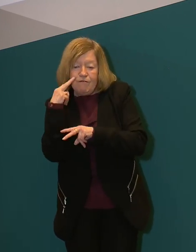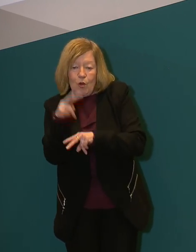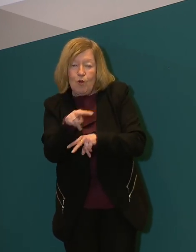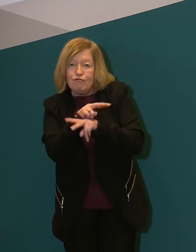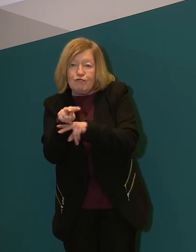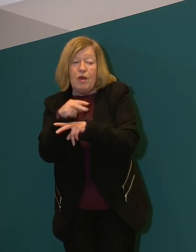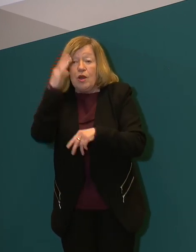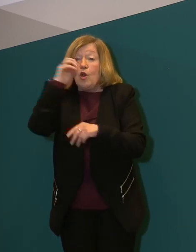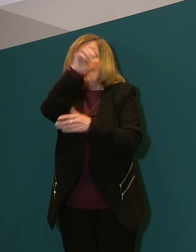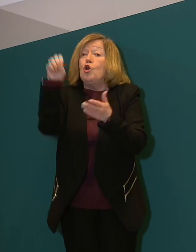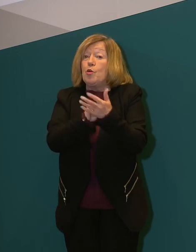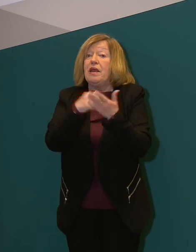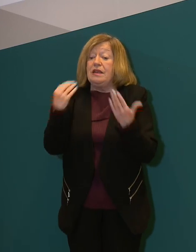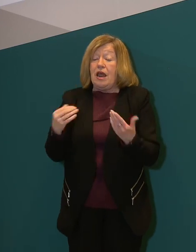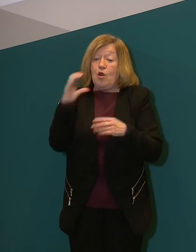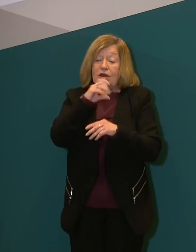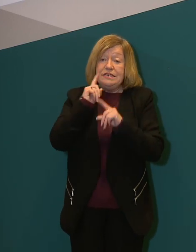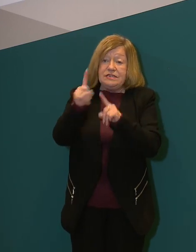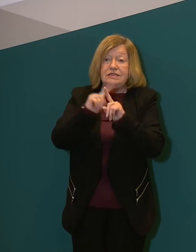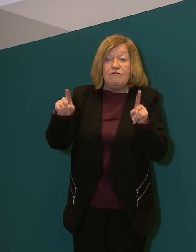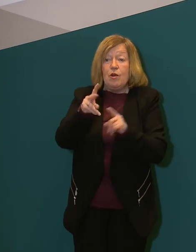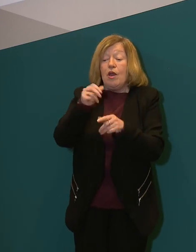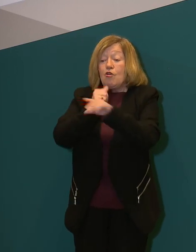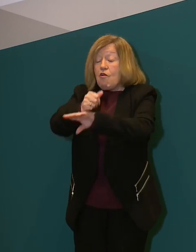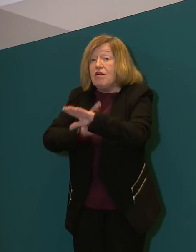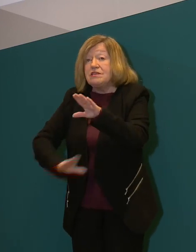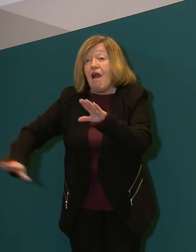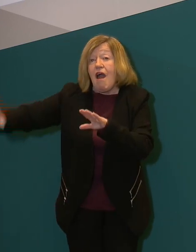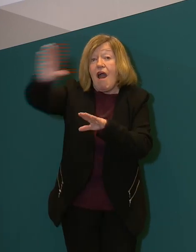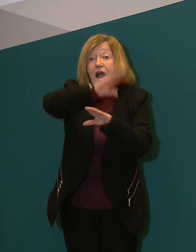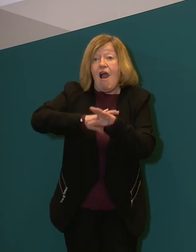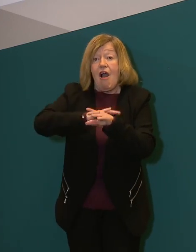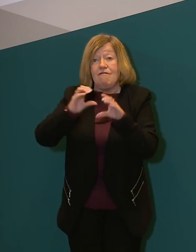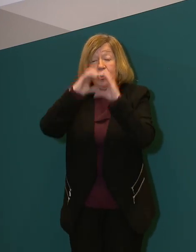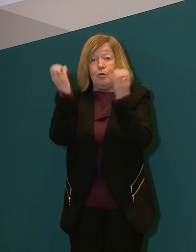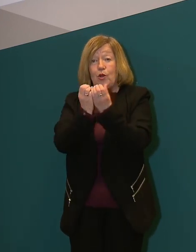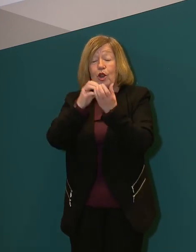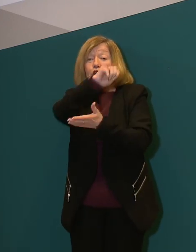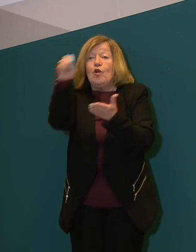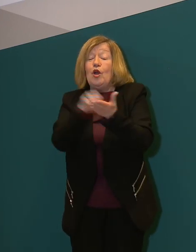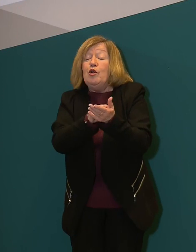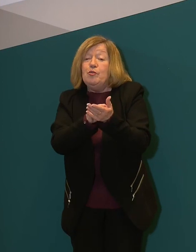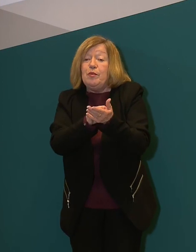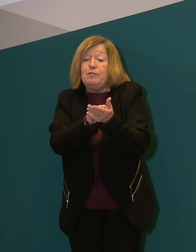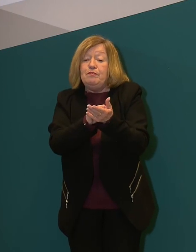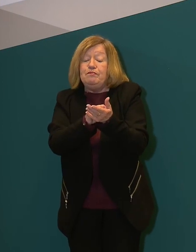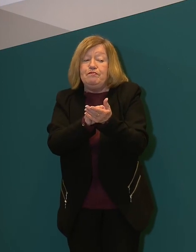that the European Union is looking at measures across the whole of the community around the potential